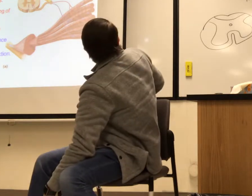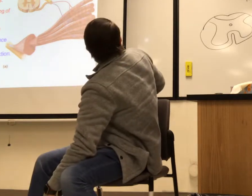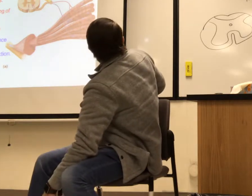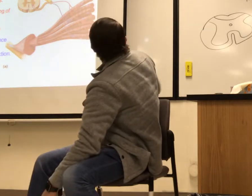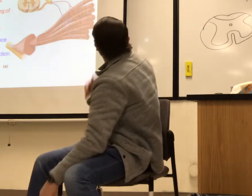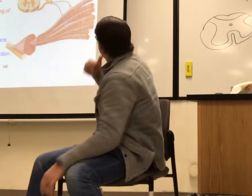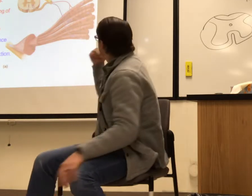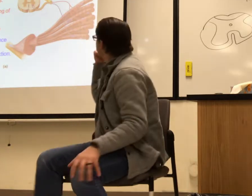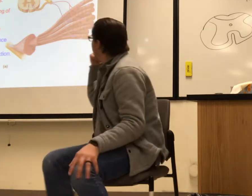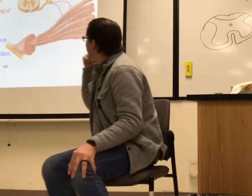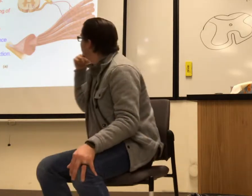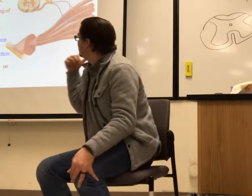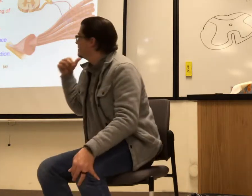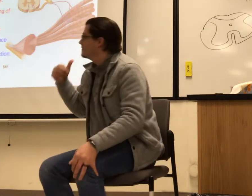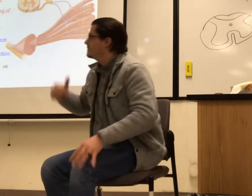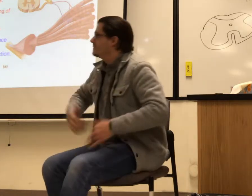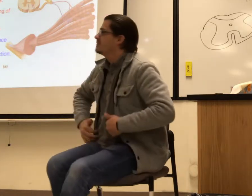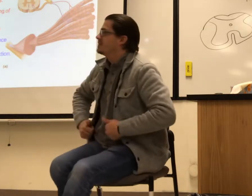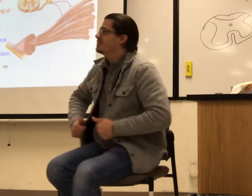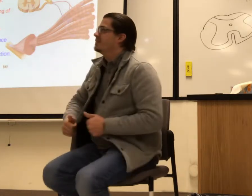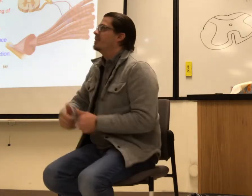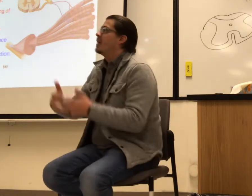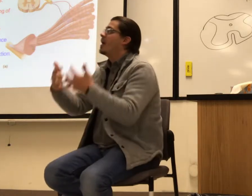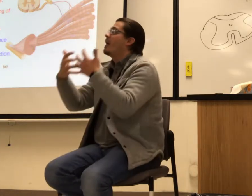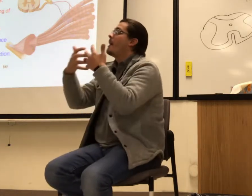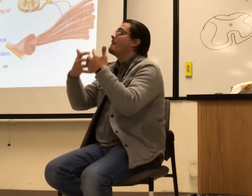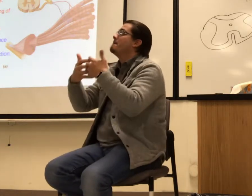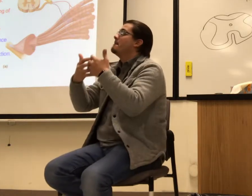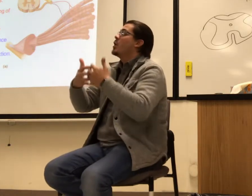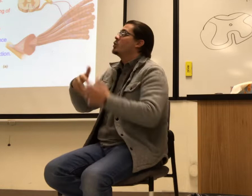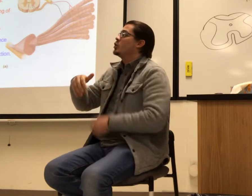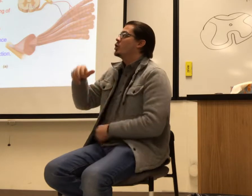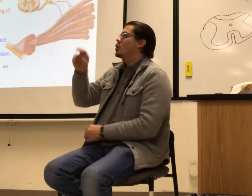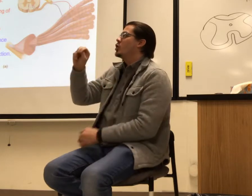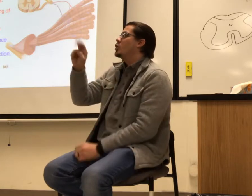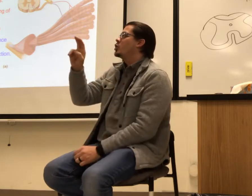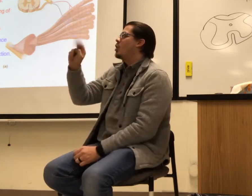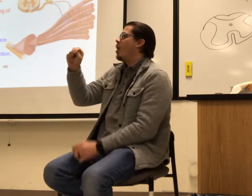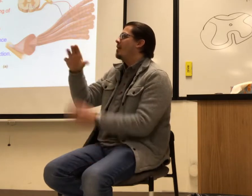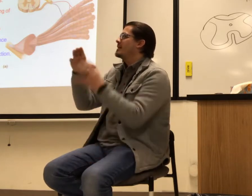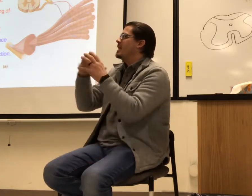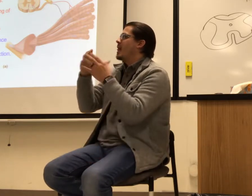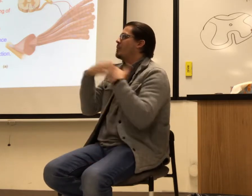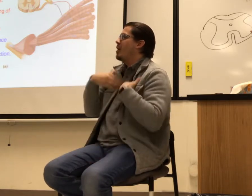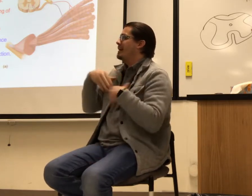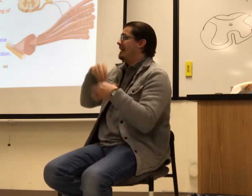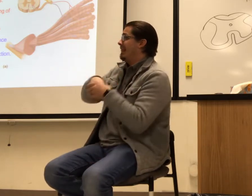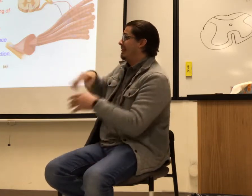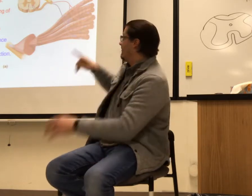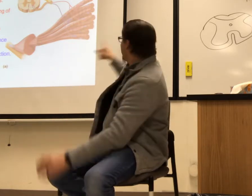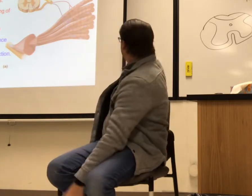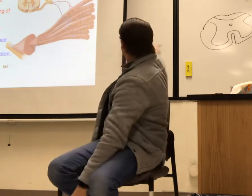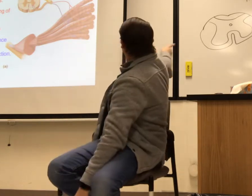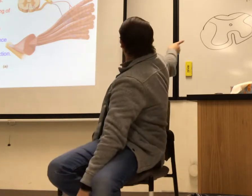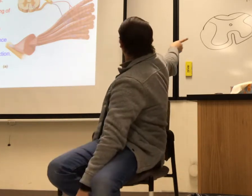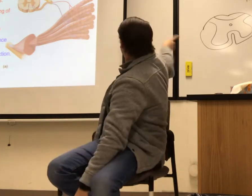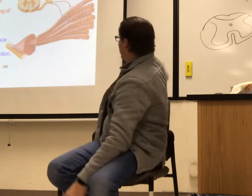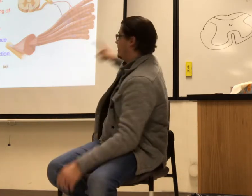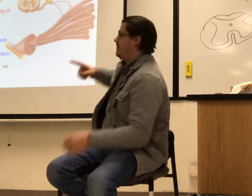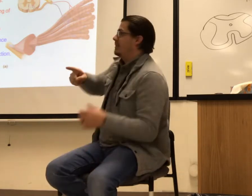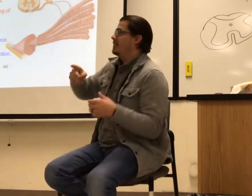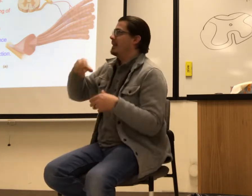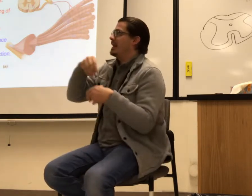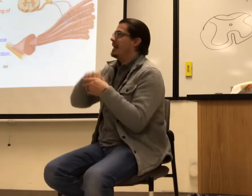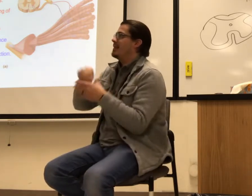Anyways, the motor neuron, the cell body is in this ventral horn right there. The cell body